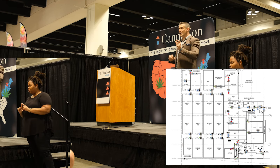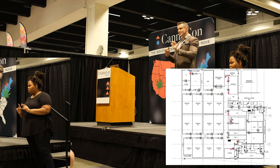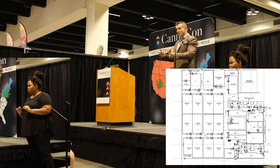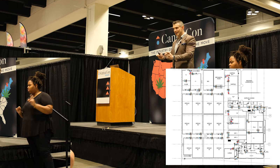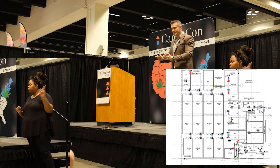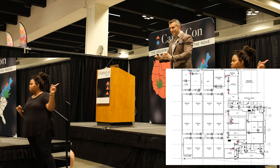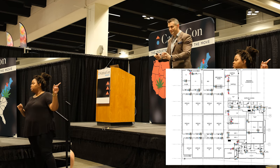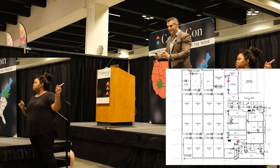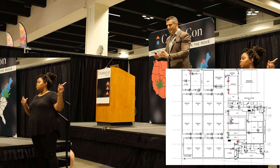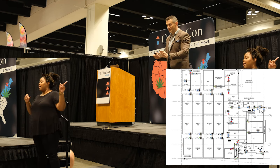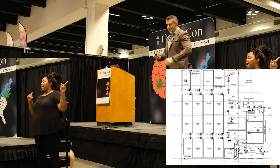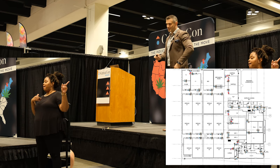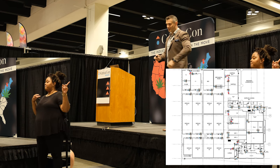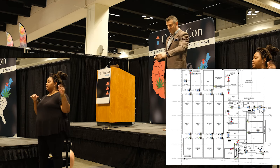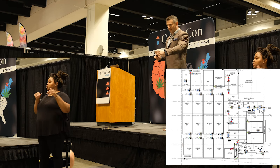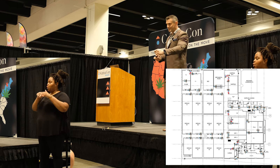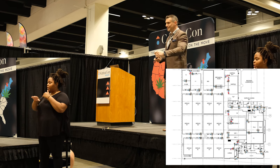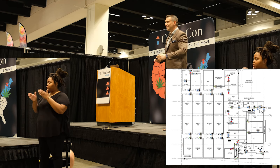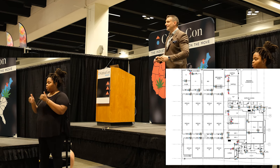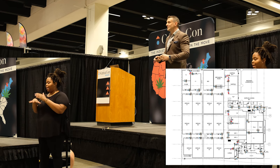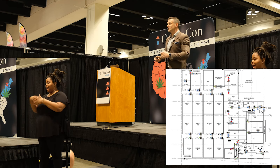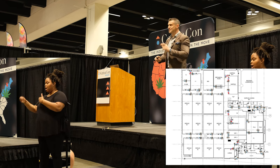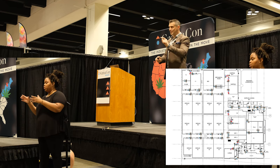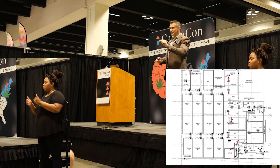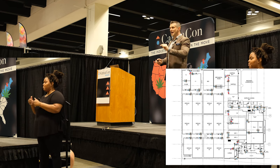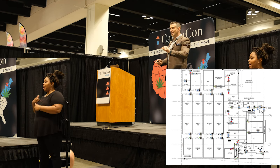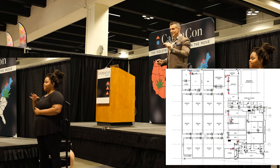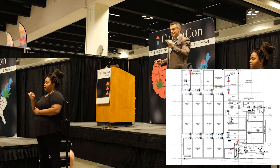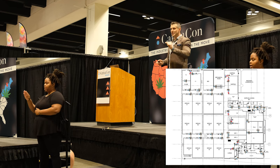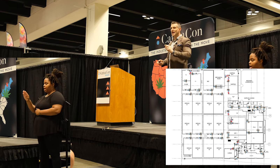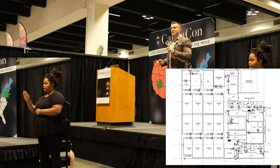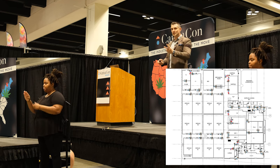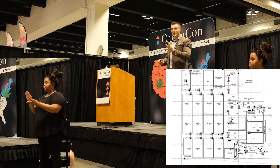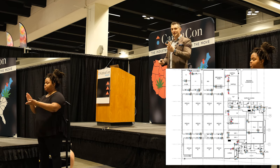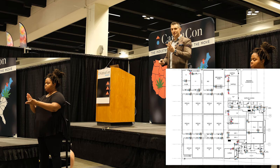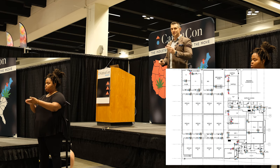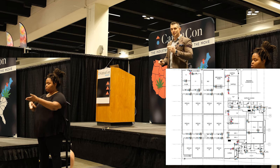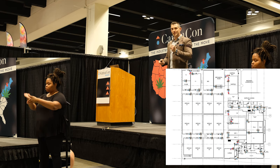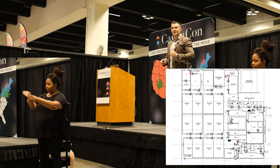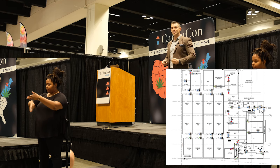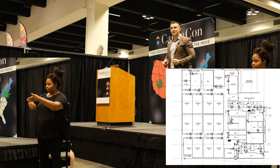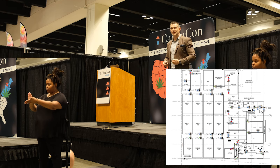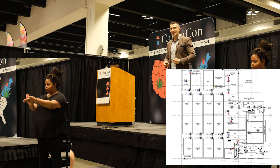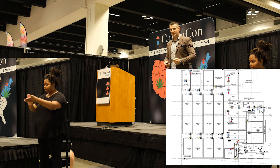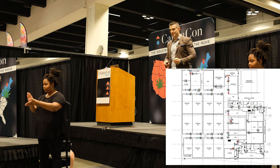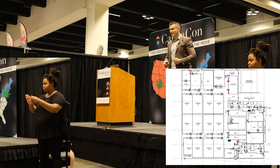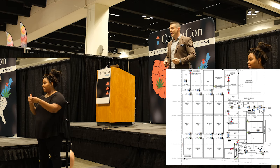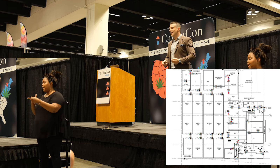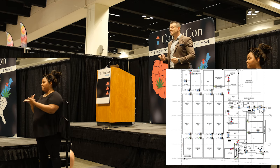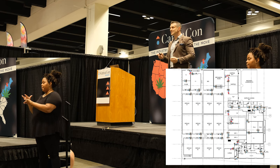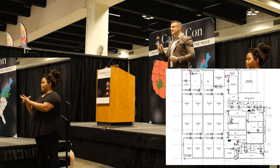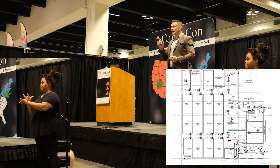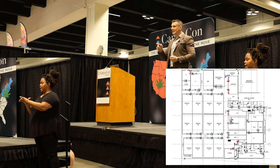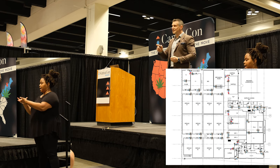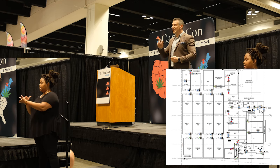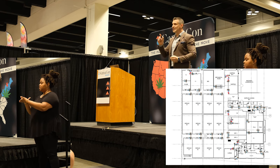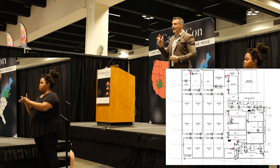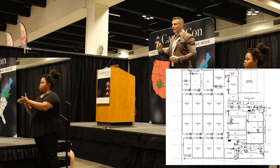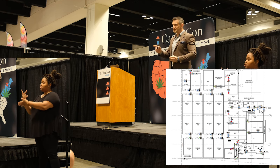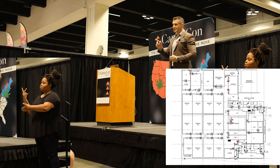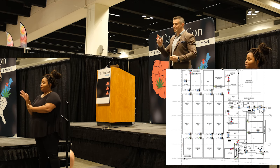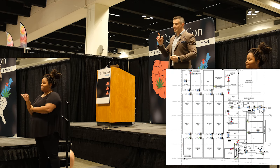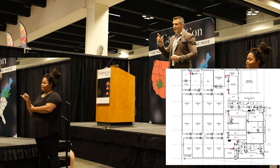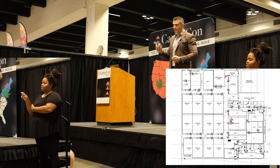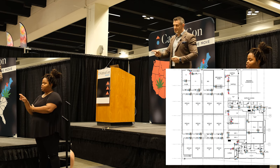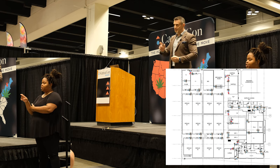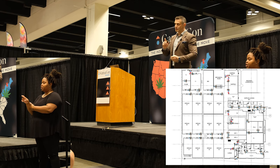to the fob swipe, which is a card swipe, there is the pin pad. So they have two-factor, dual-factor identification. And this is in and